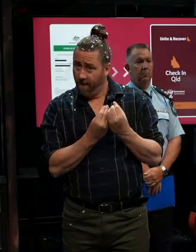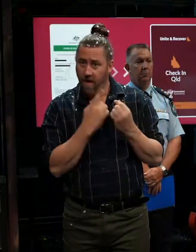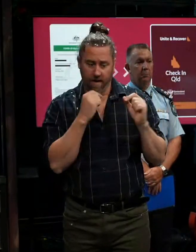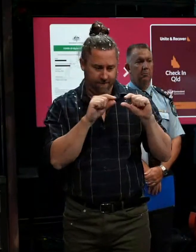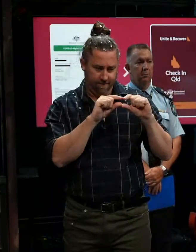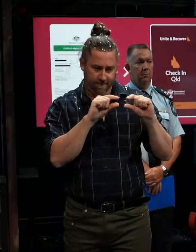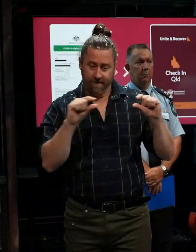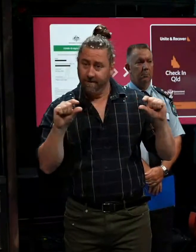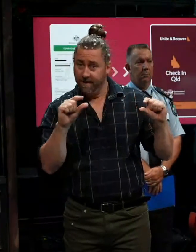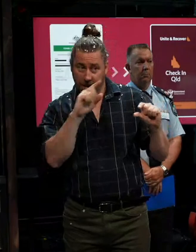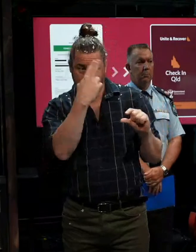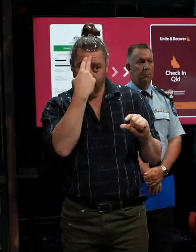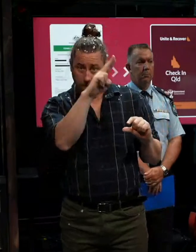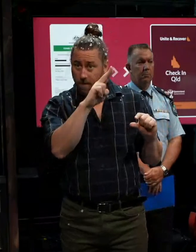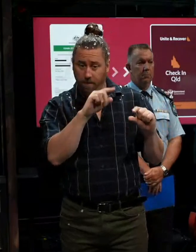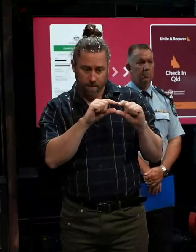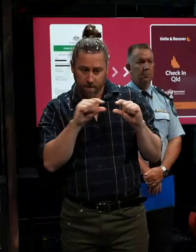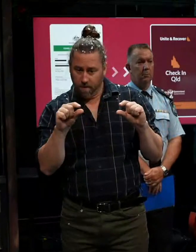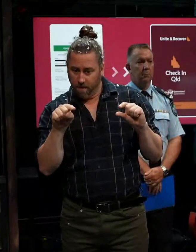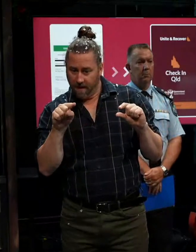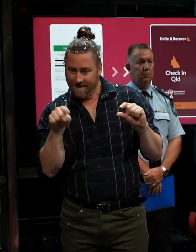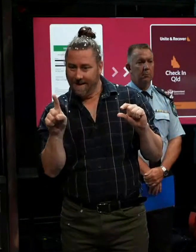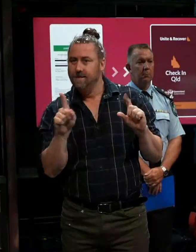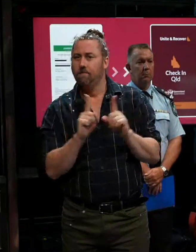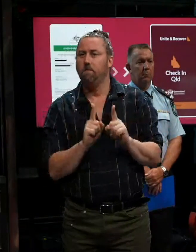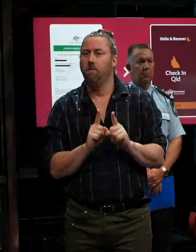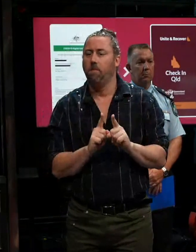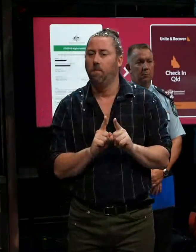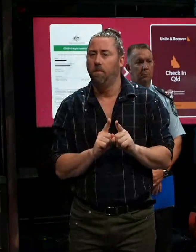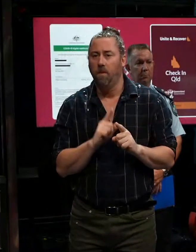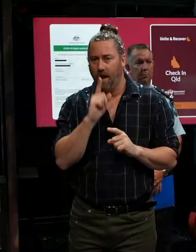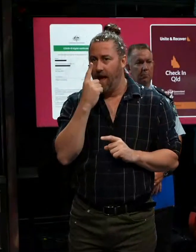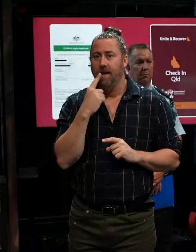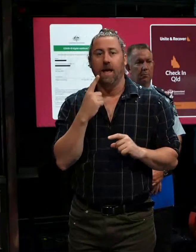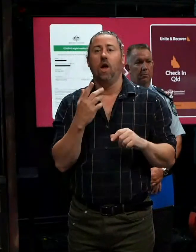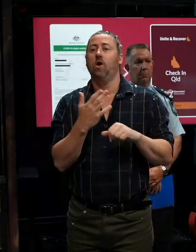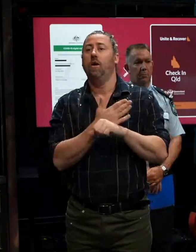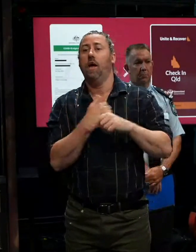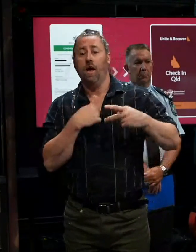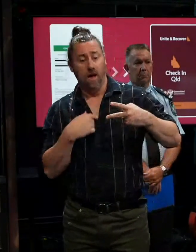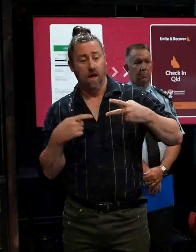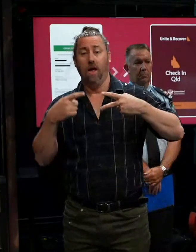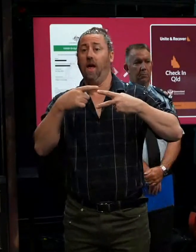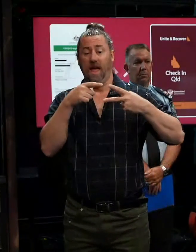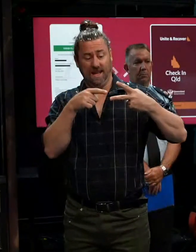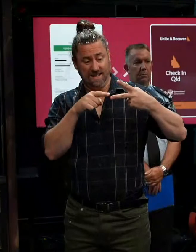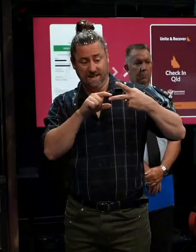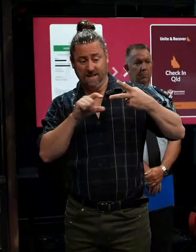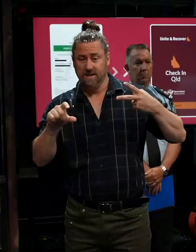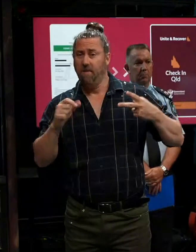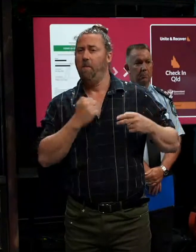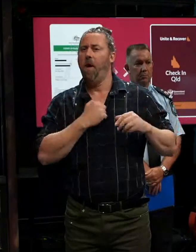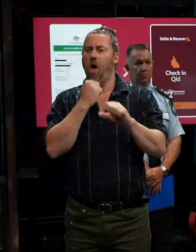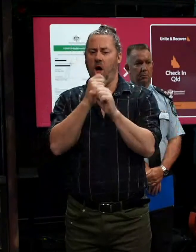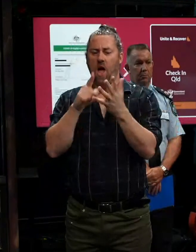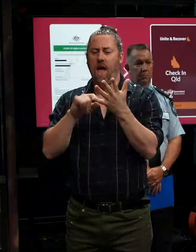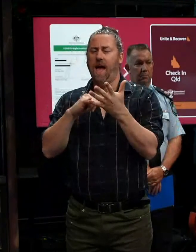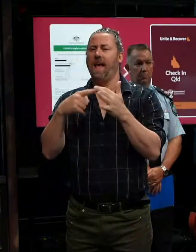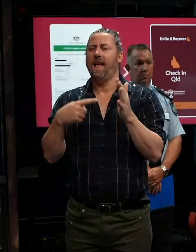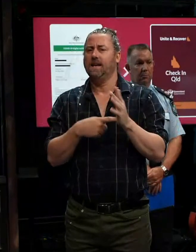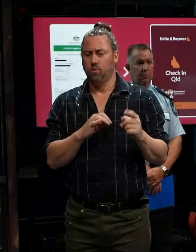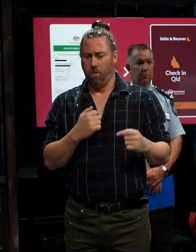green bar against their name. You can't then say the green bar of the person that you've checked in as a guest is you.